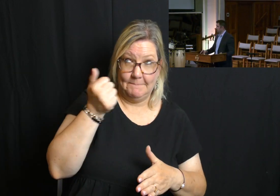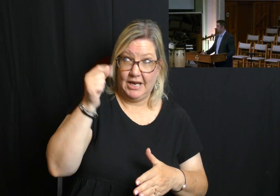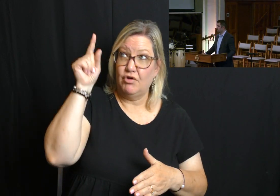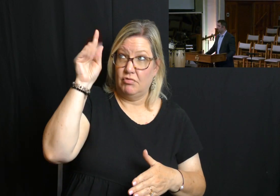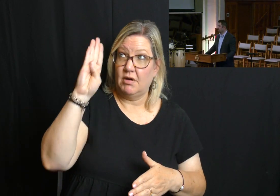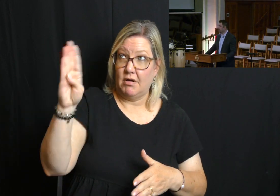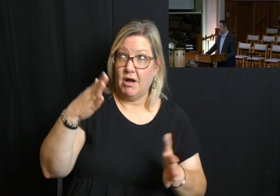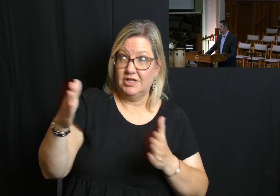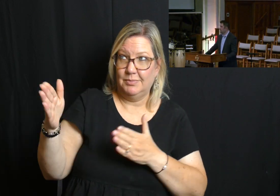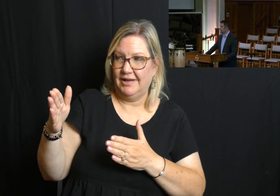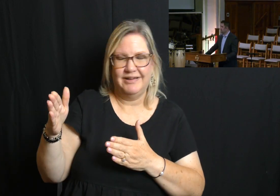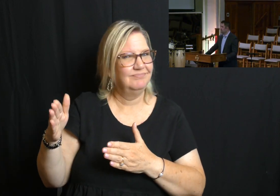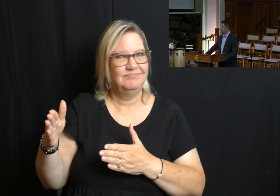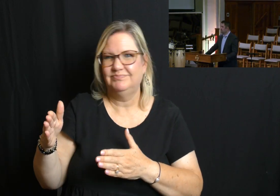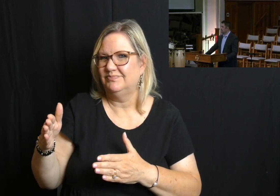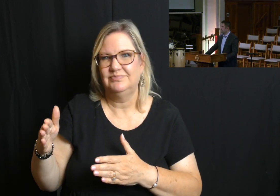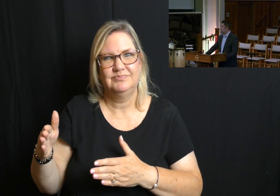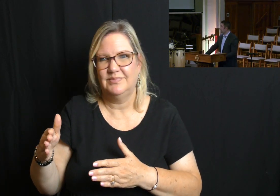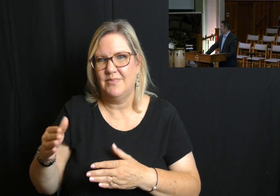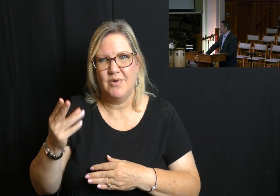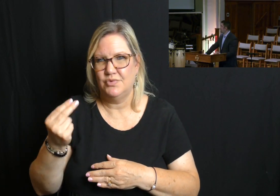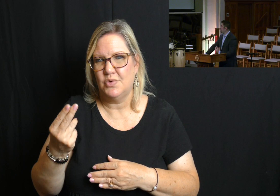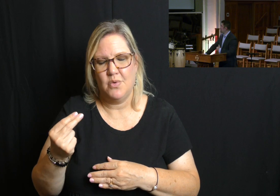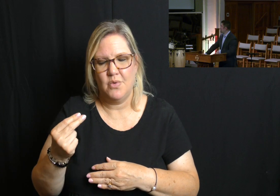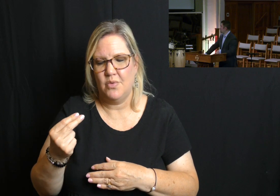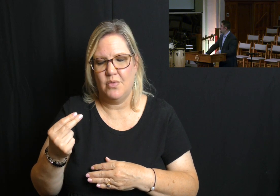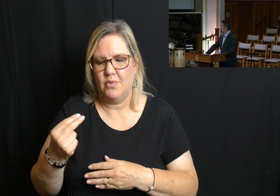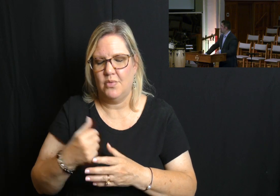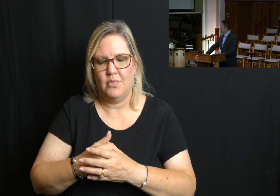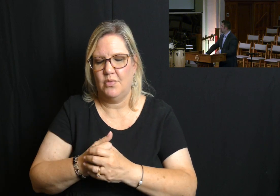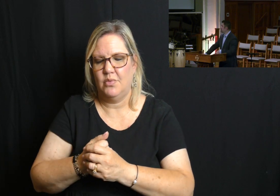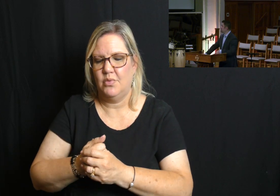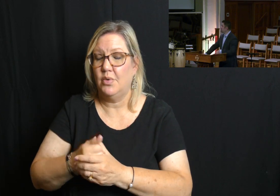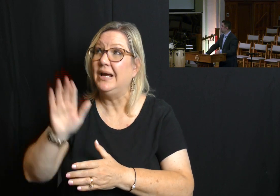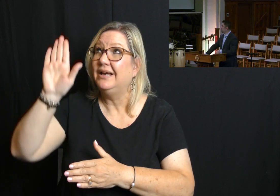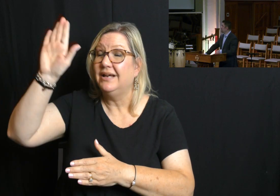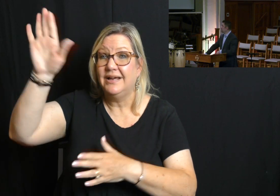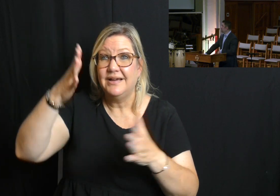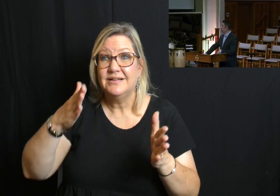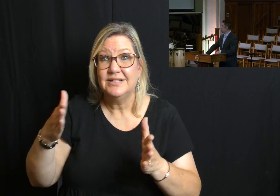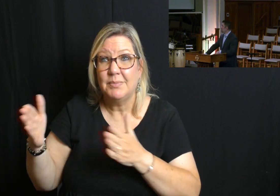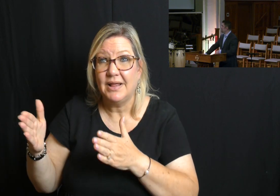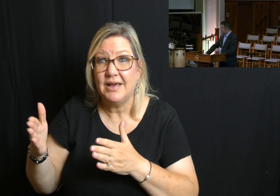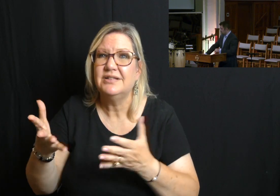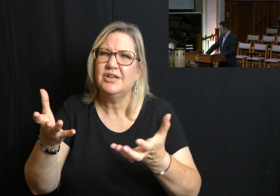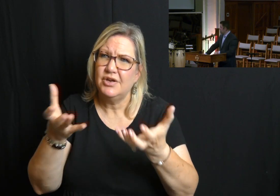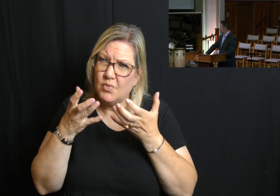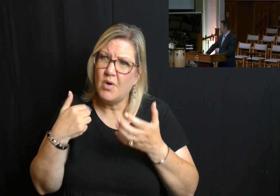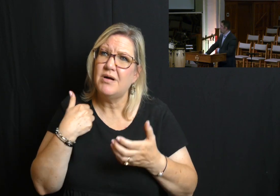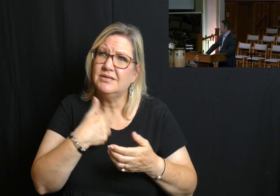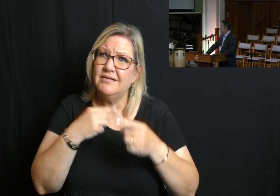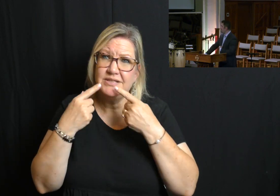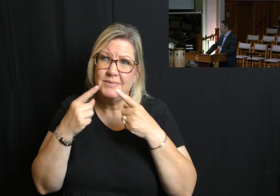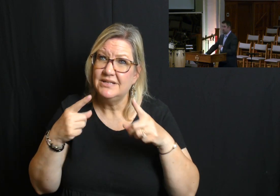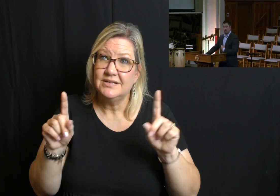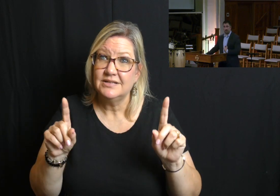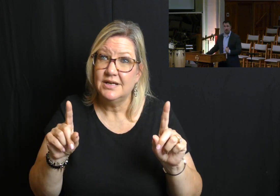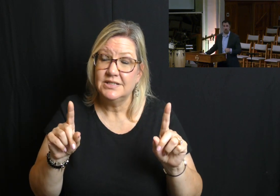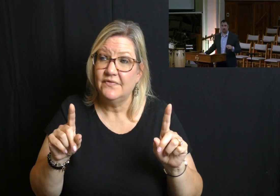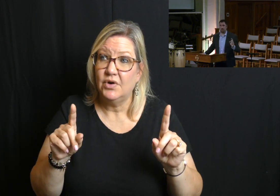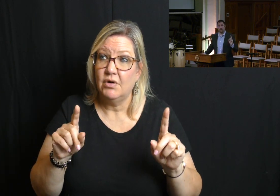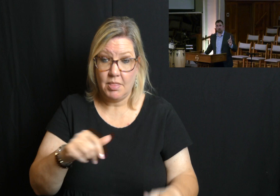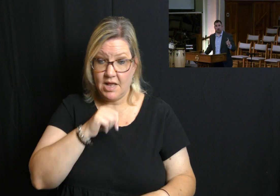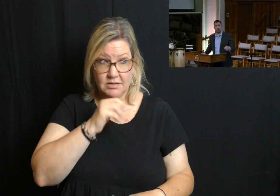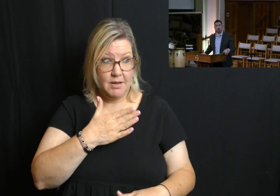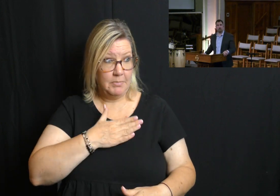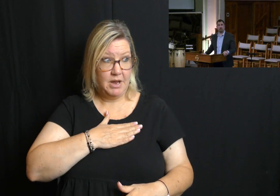you and for me. His plans are for us to prosper. Those are the promises in the Bible, not my promises, not my